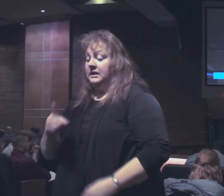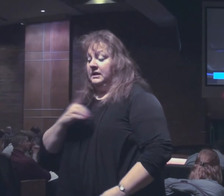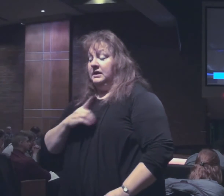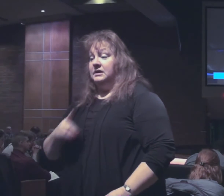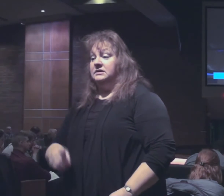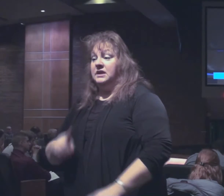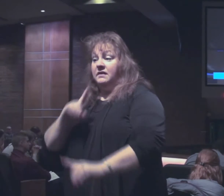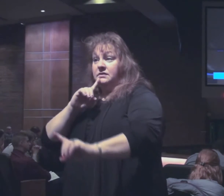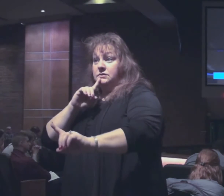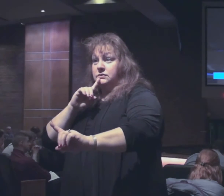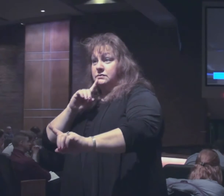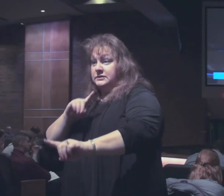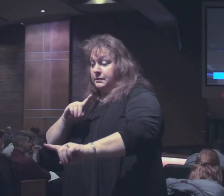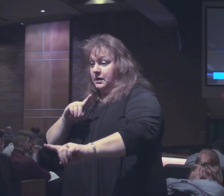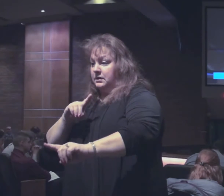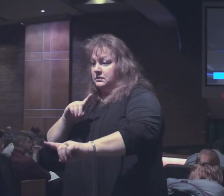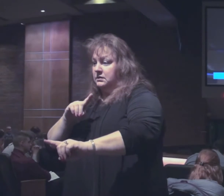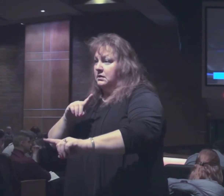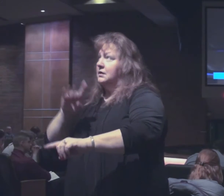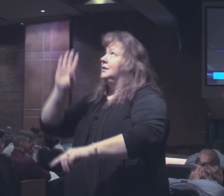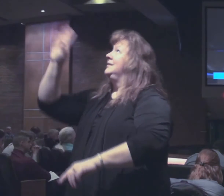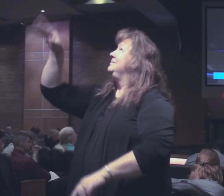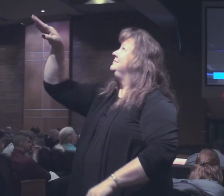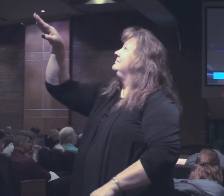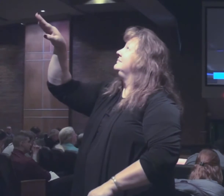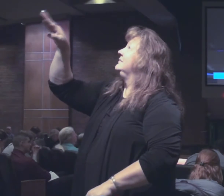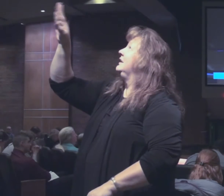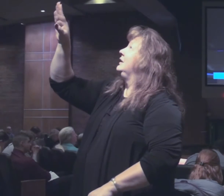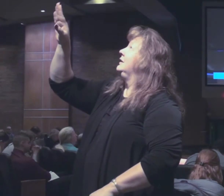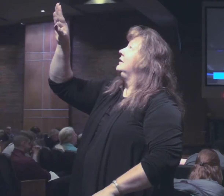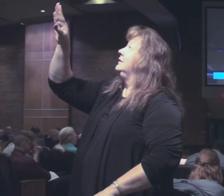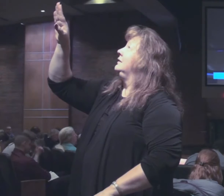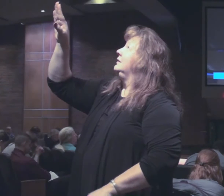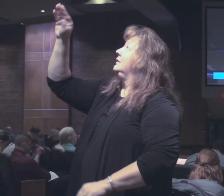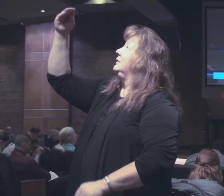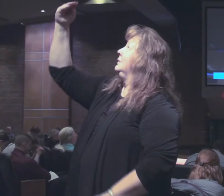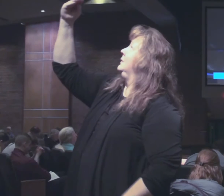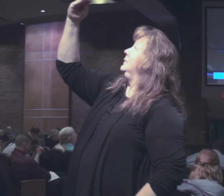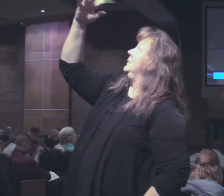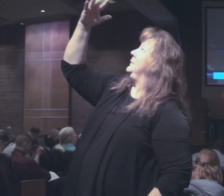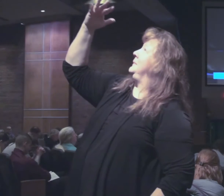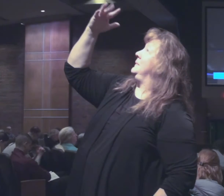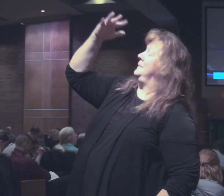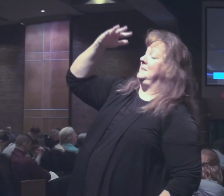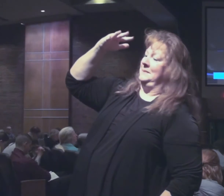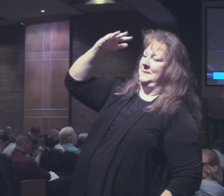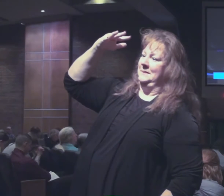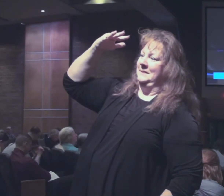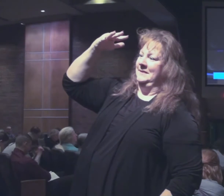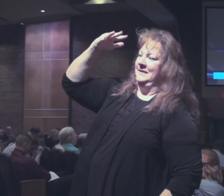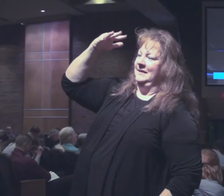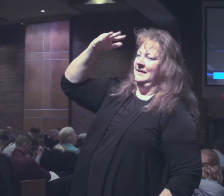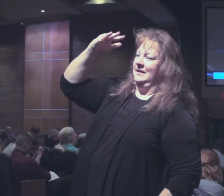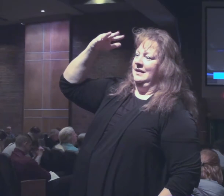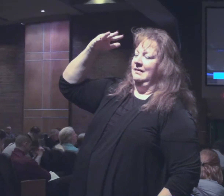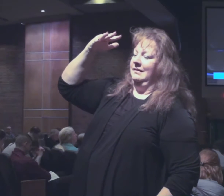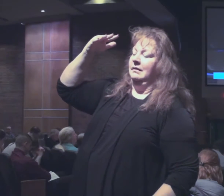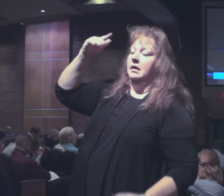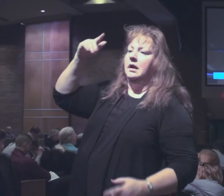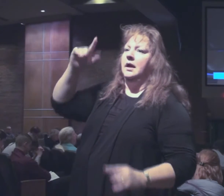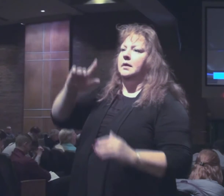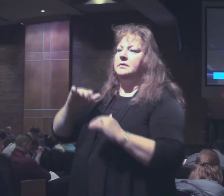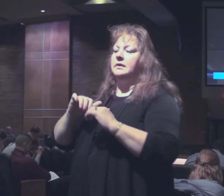David's response is to call upon God. Lift up the light of your countenance upon us, O Lord. And that comes